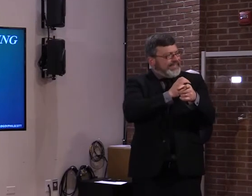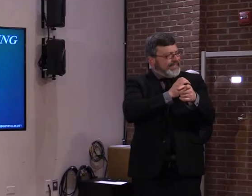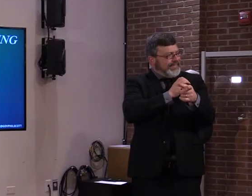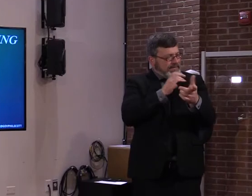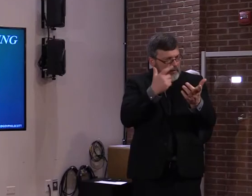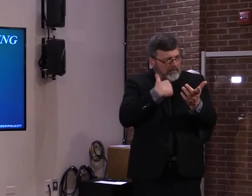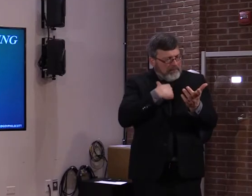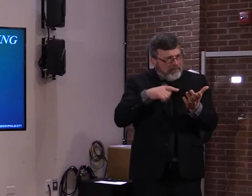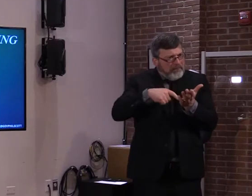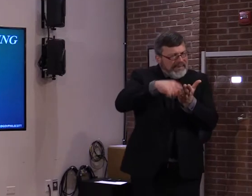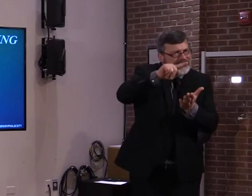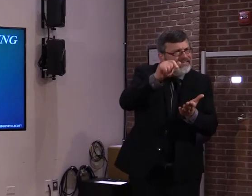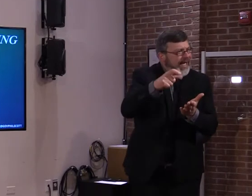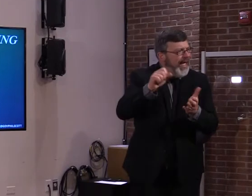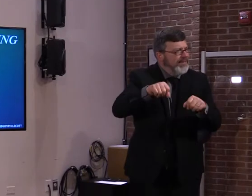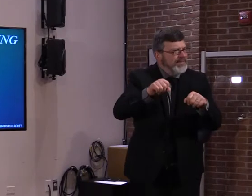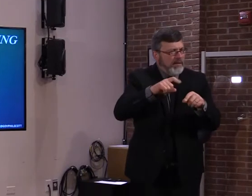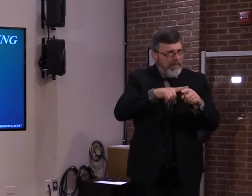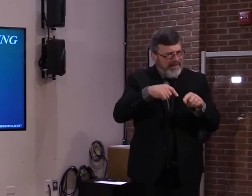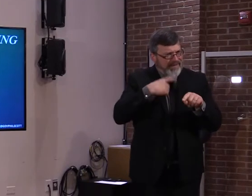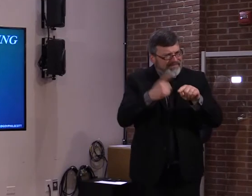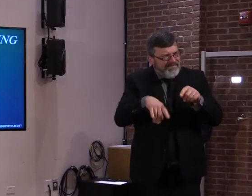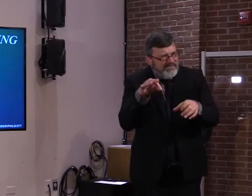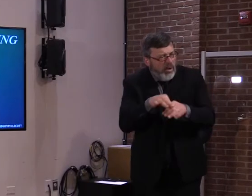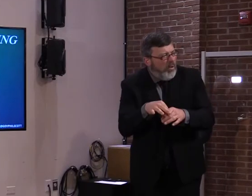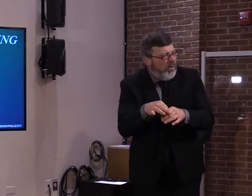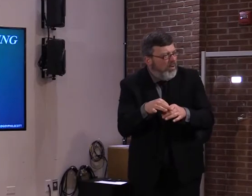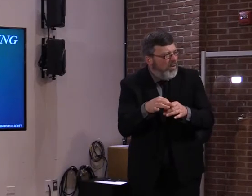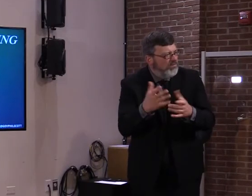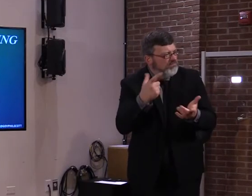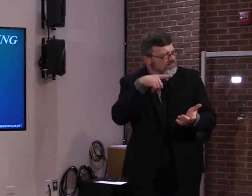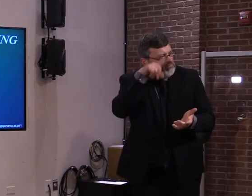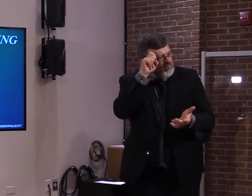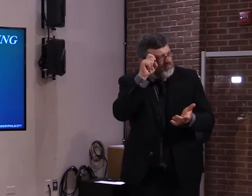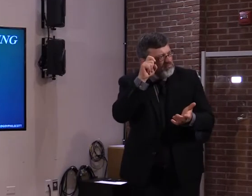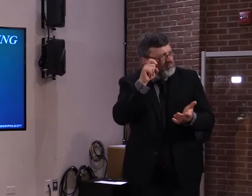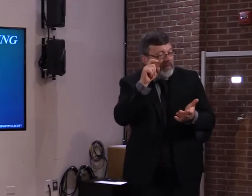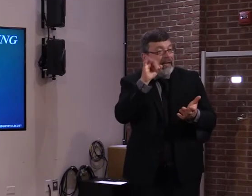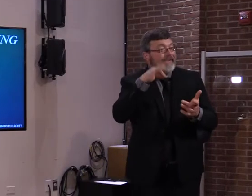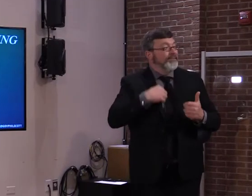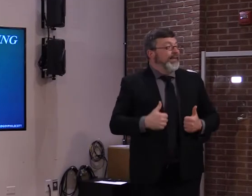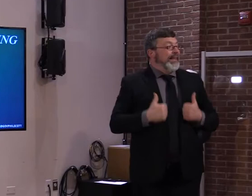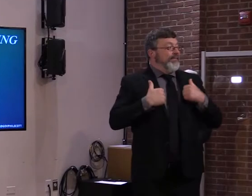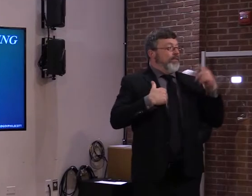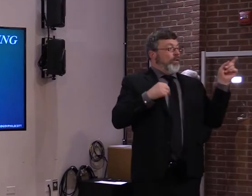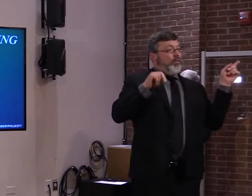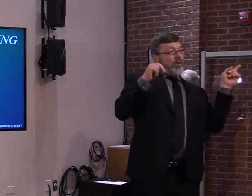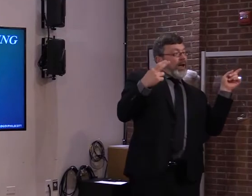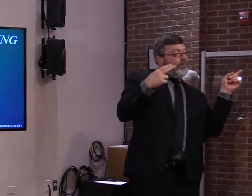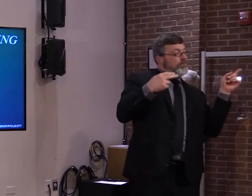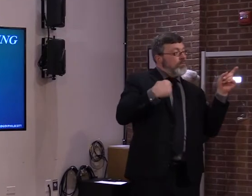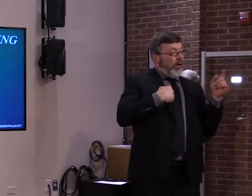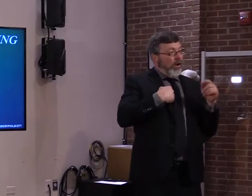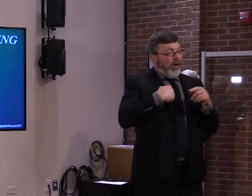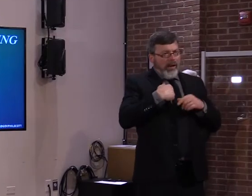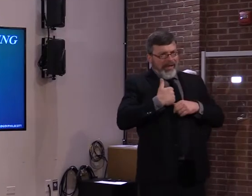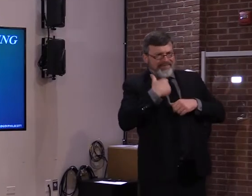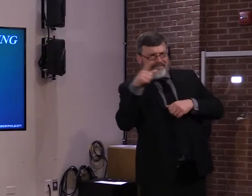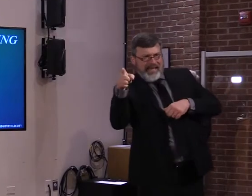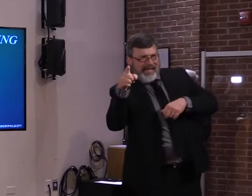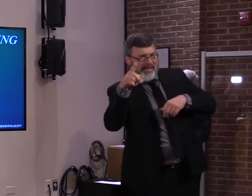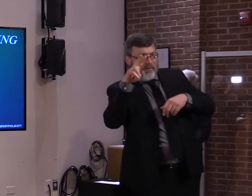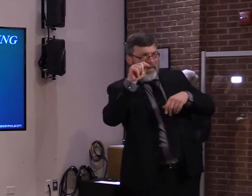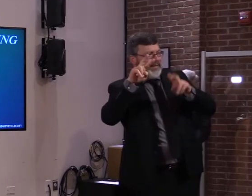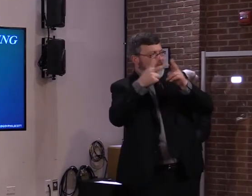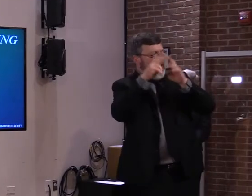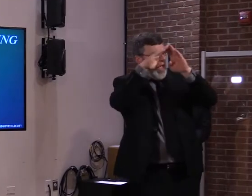is correct, so do second homeowners. Some pay very high property taxes. Should second homeowners be able to vote